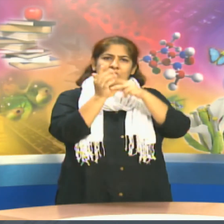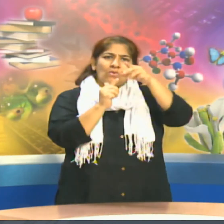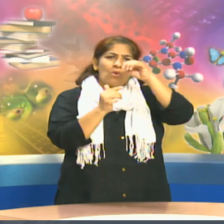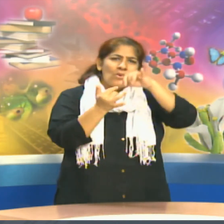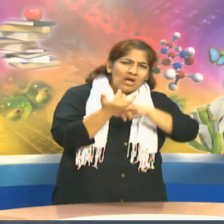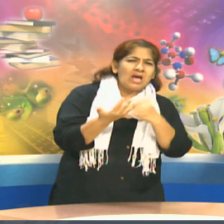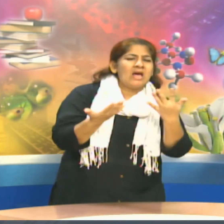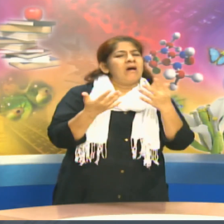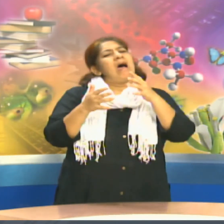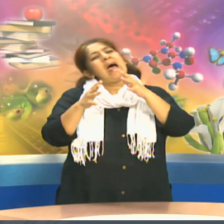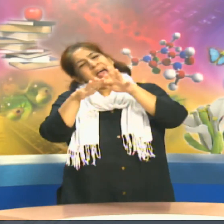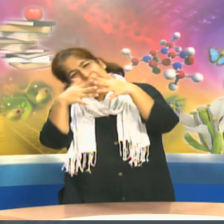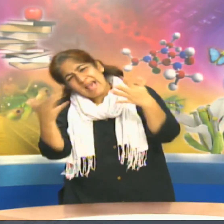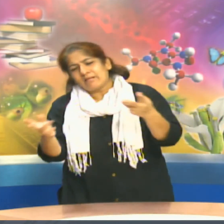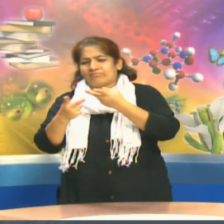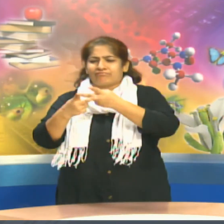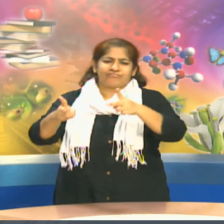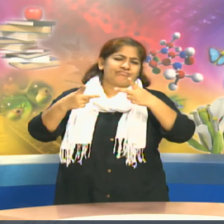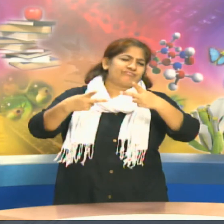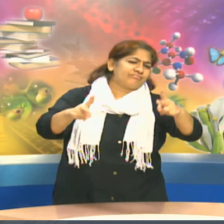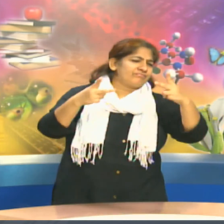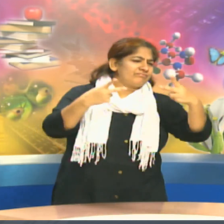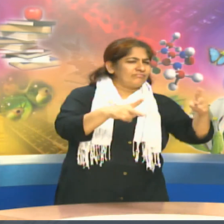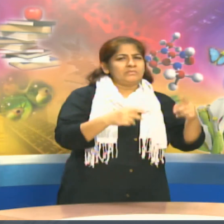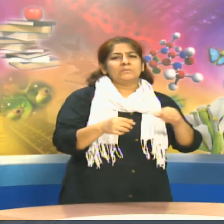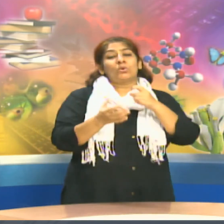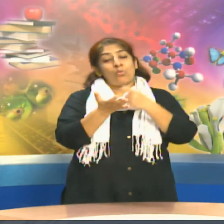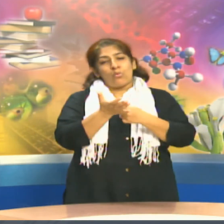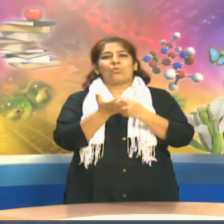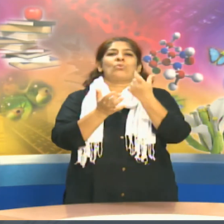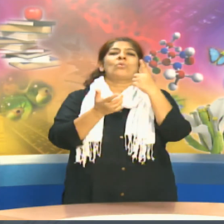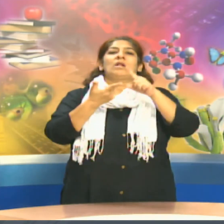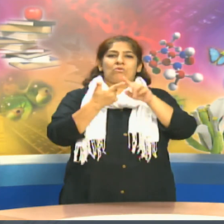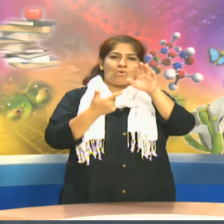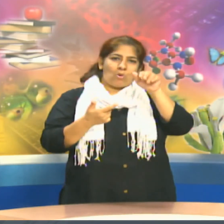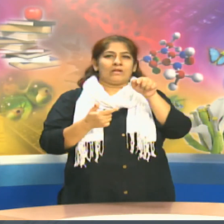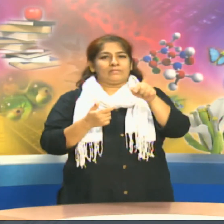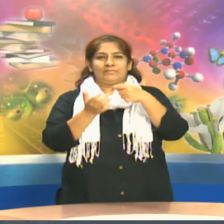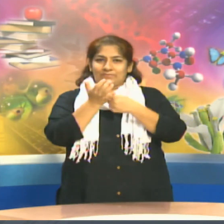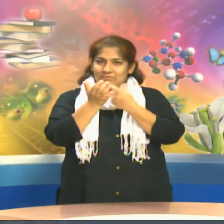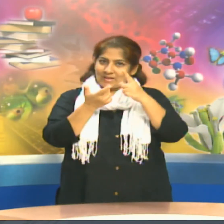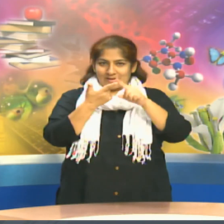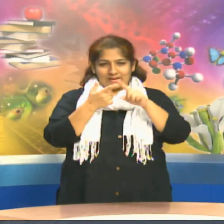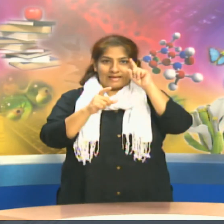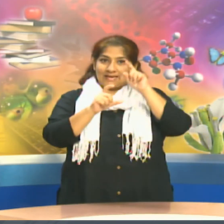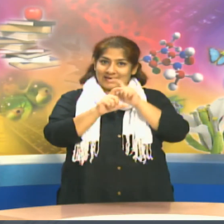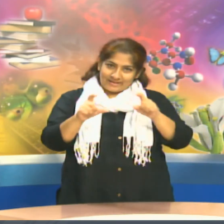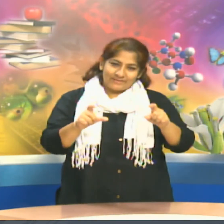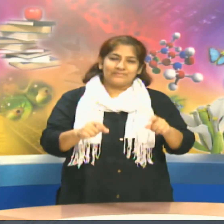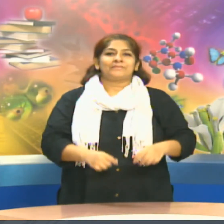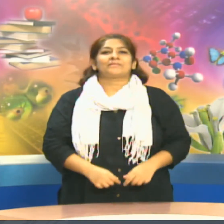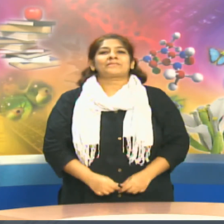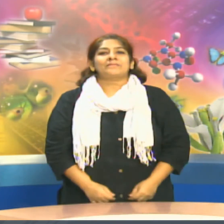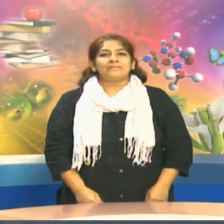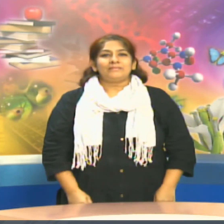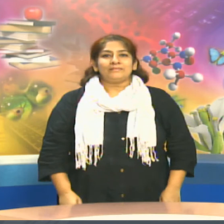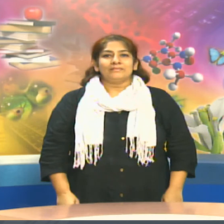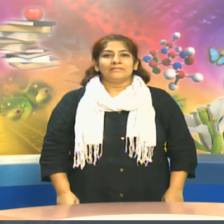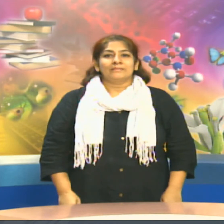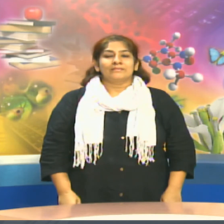important and we should follow them at different places according to the need.